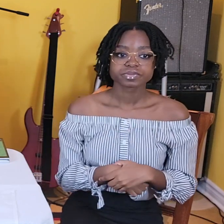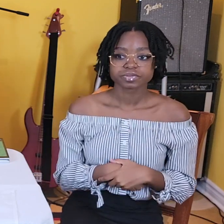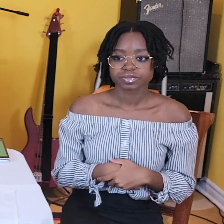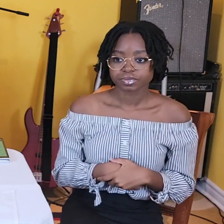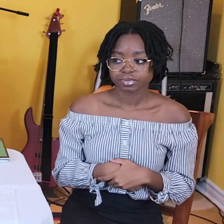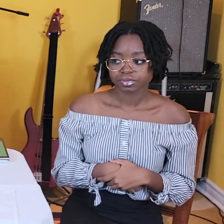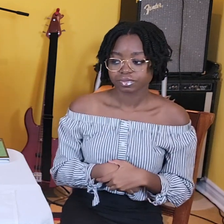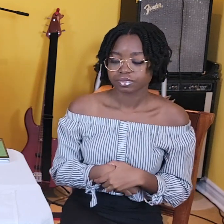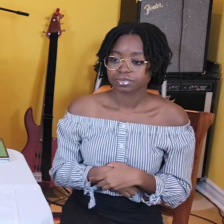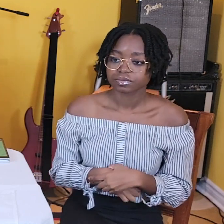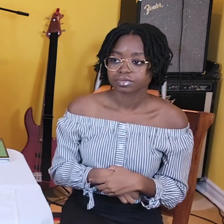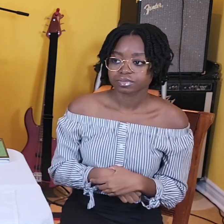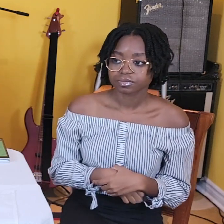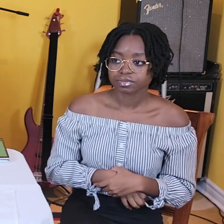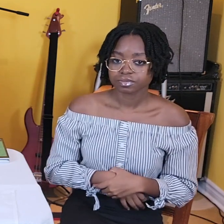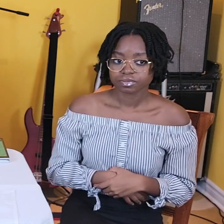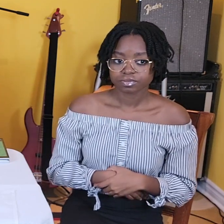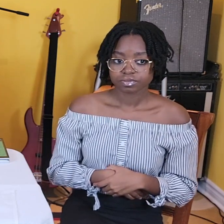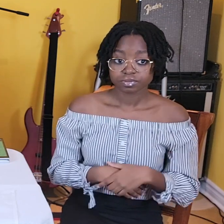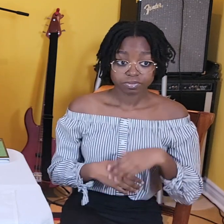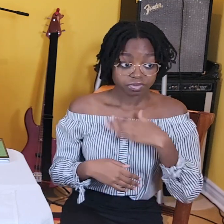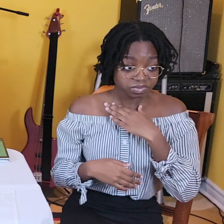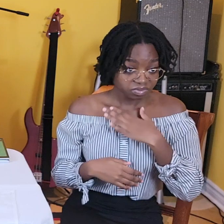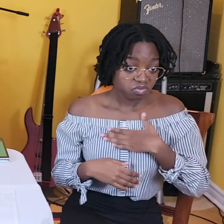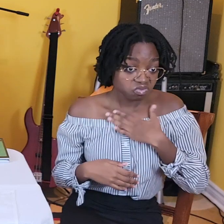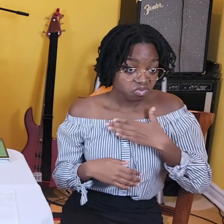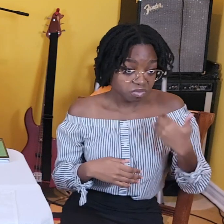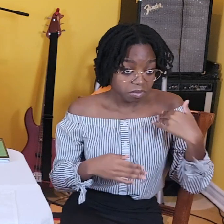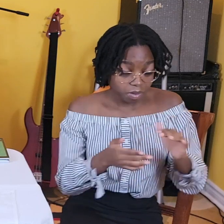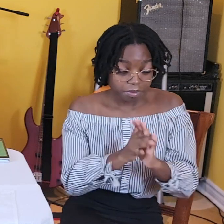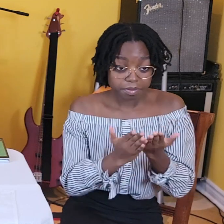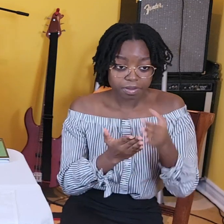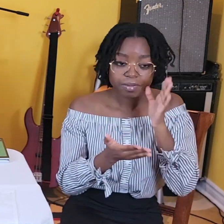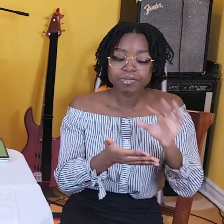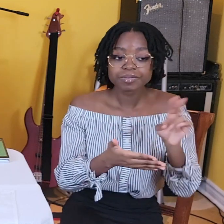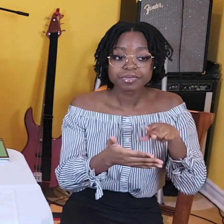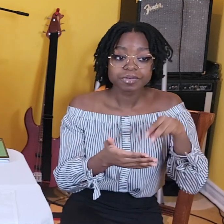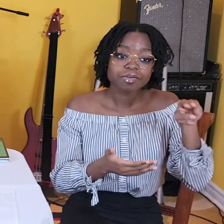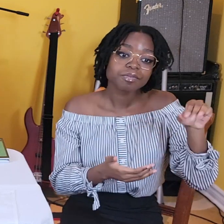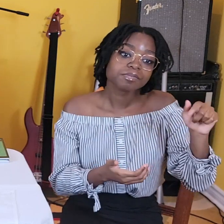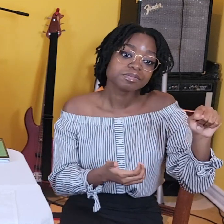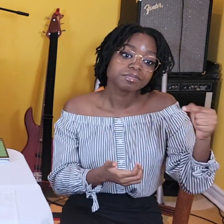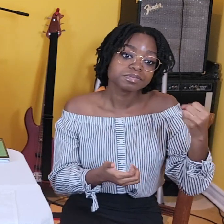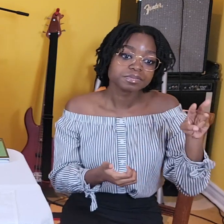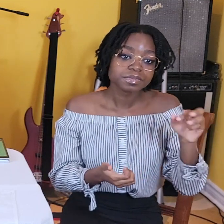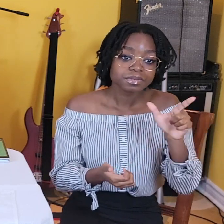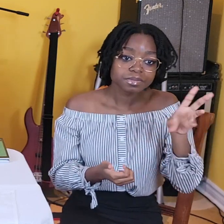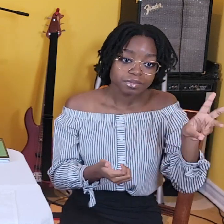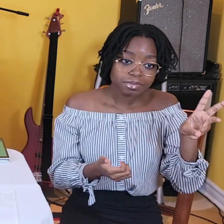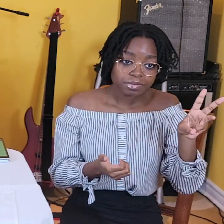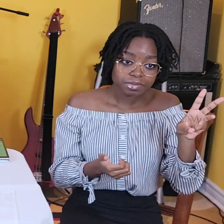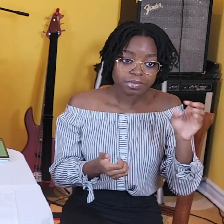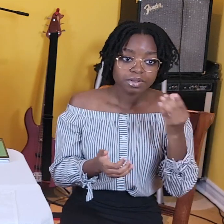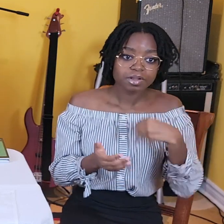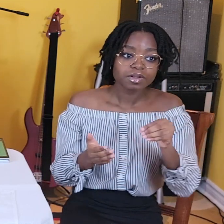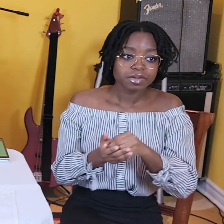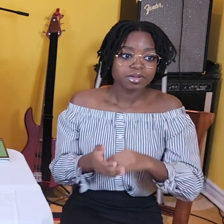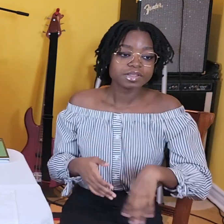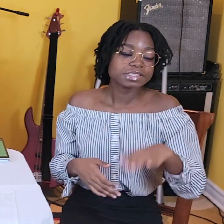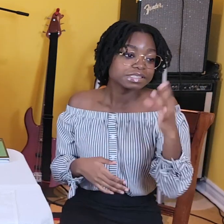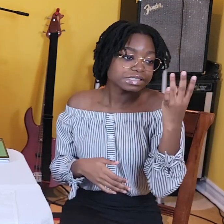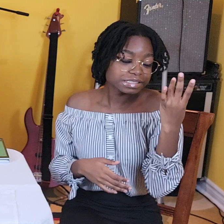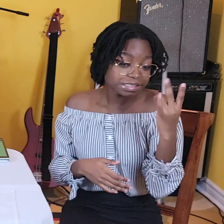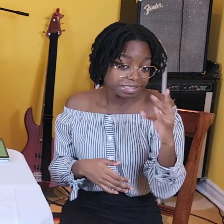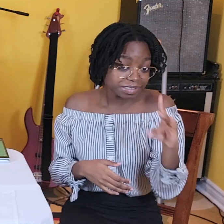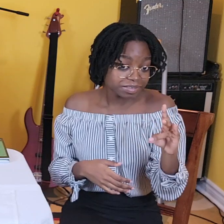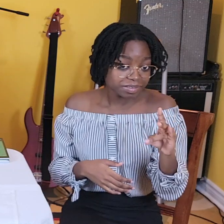and the celebration of the Passover. So please, if you have your Bibles, turn with me to Matthew 26, 17 to 23. You